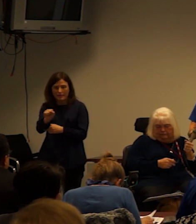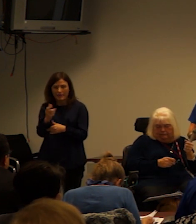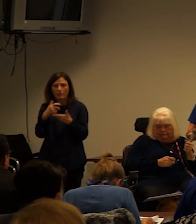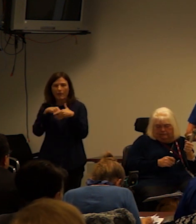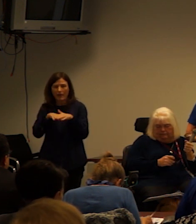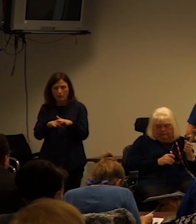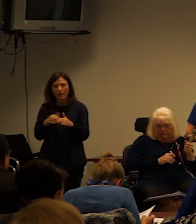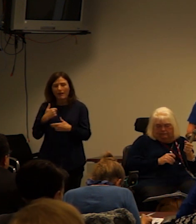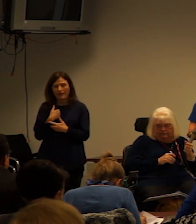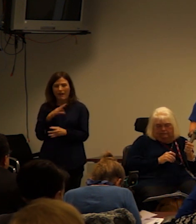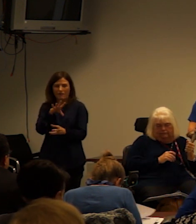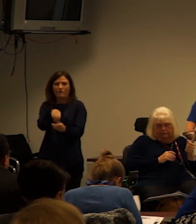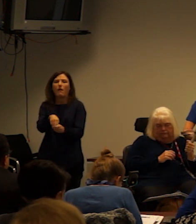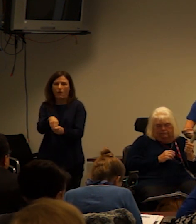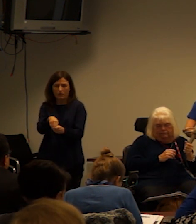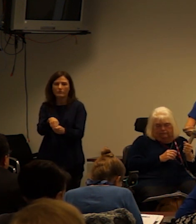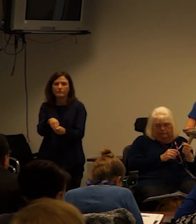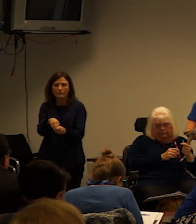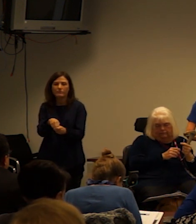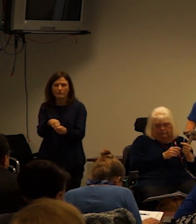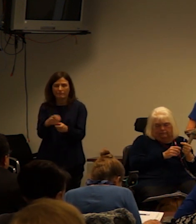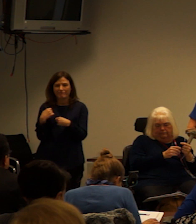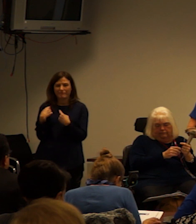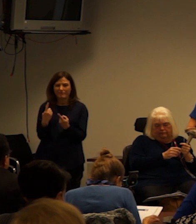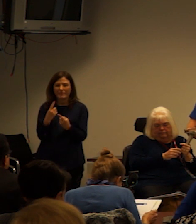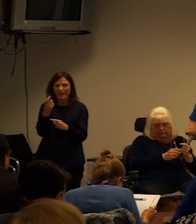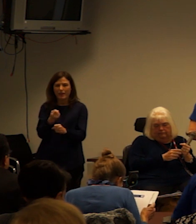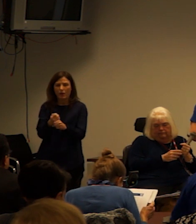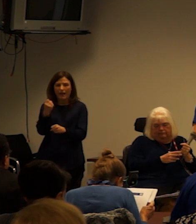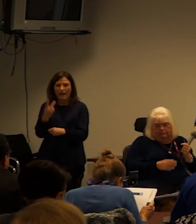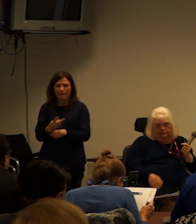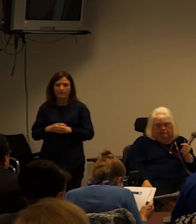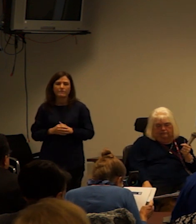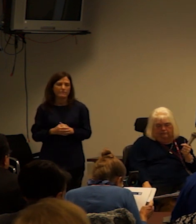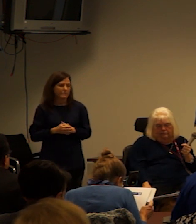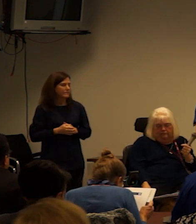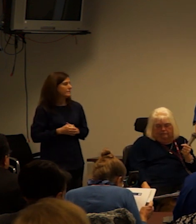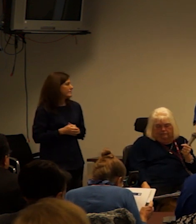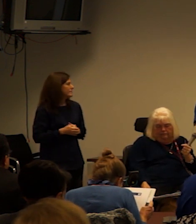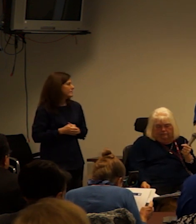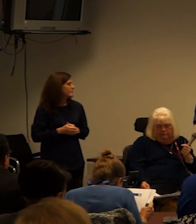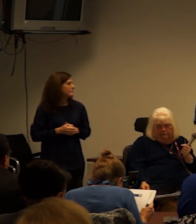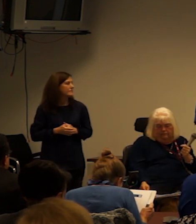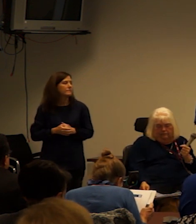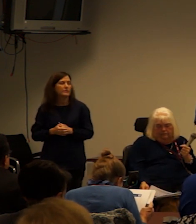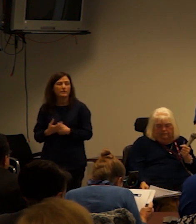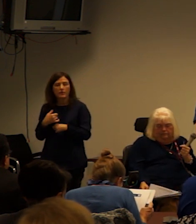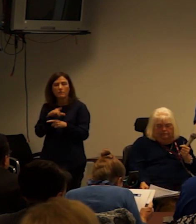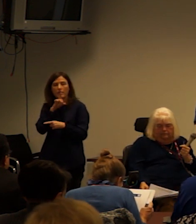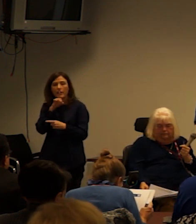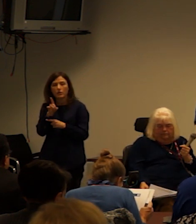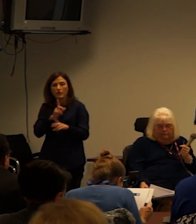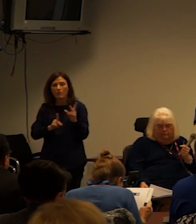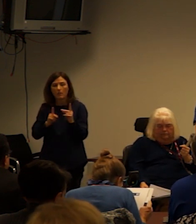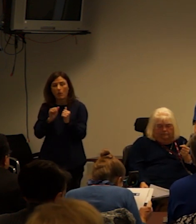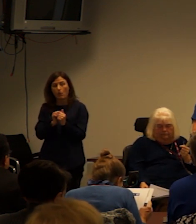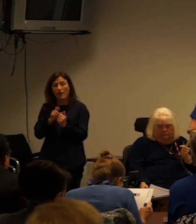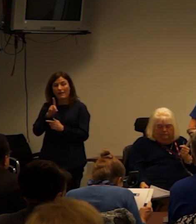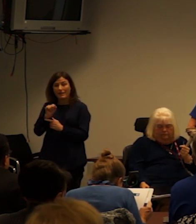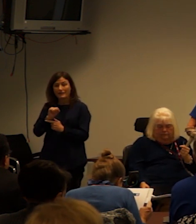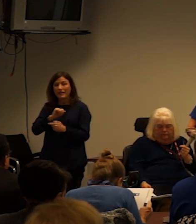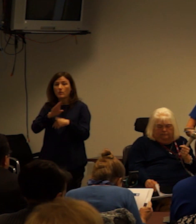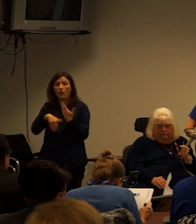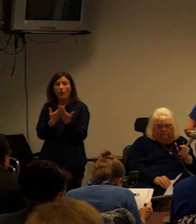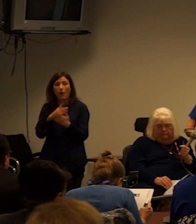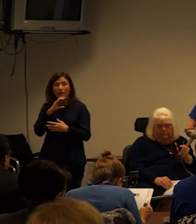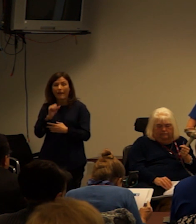had some say-so in it in the past year and a half, basically. Okay. Ensuring that people with disabilities of all ages are